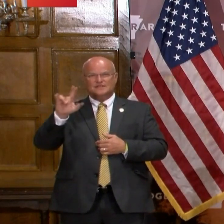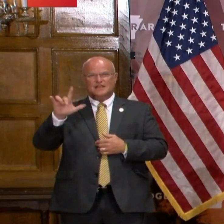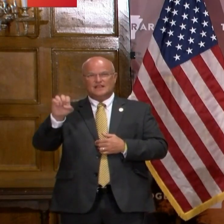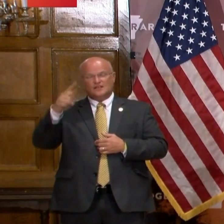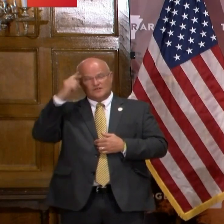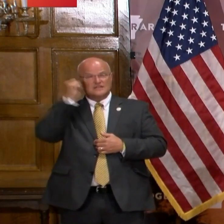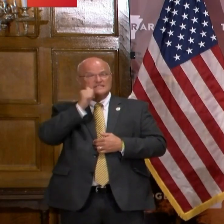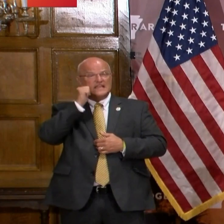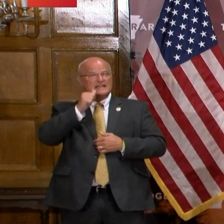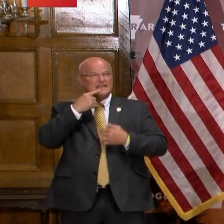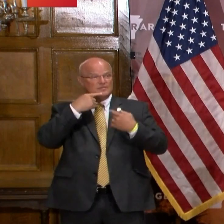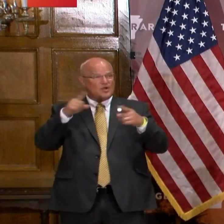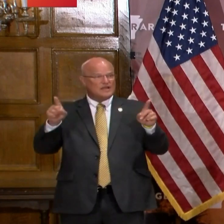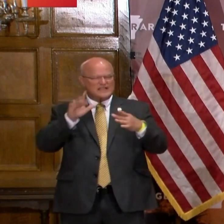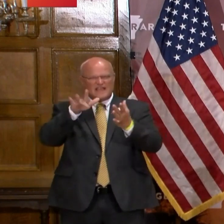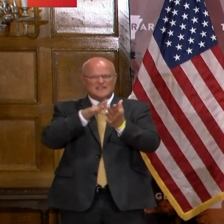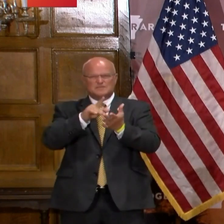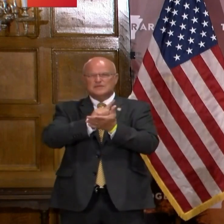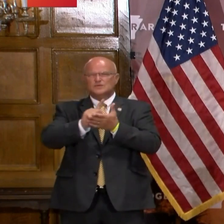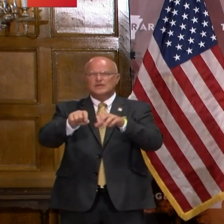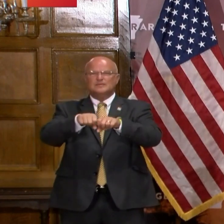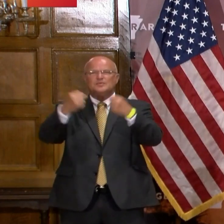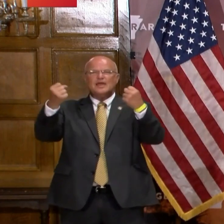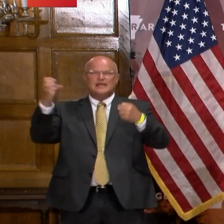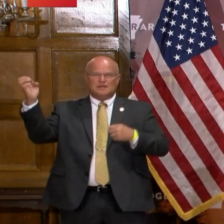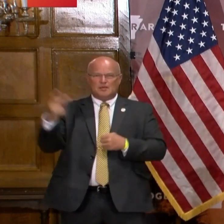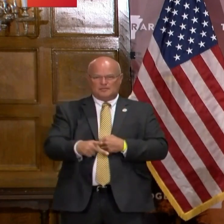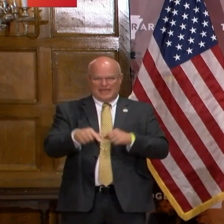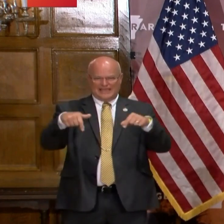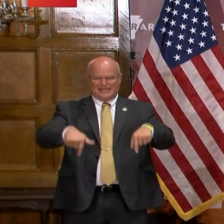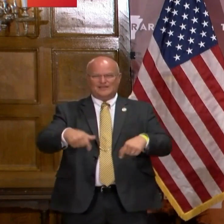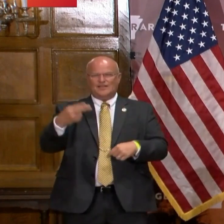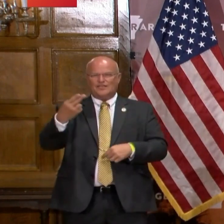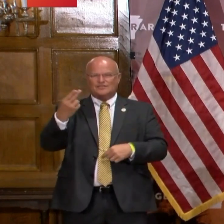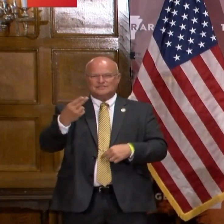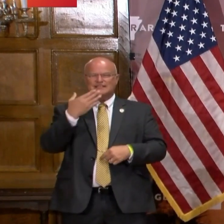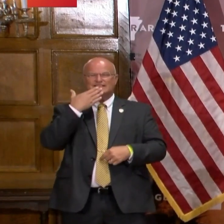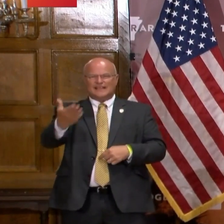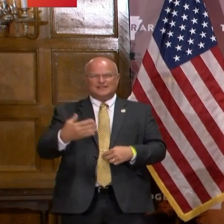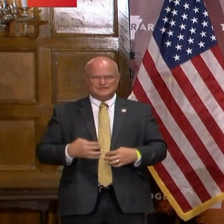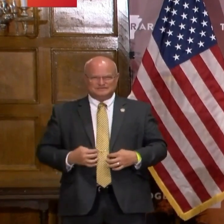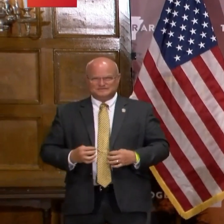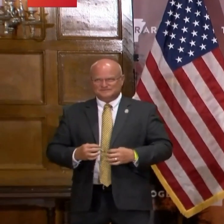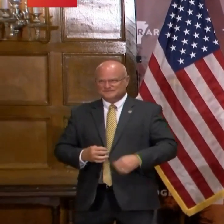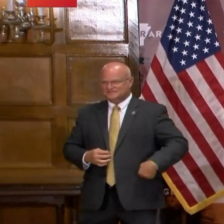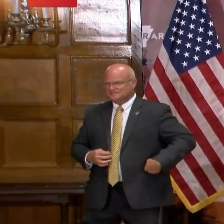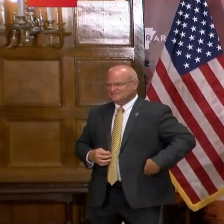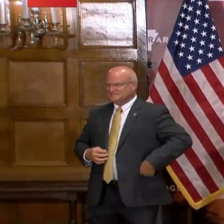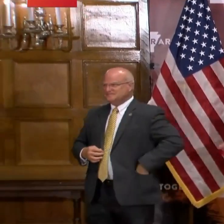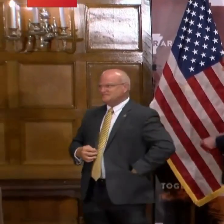daily broadcast, sort of our midweek break, and then we'll be back here at the latter part of the week. Thank you.